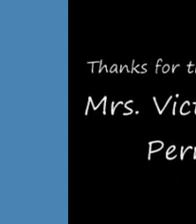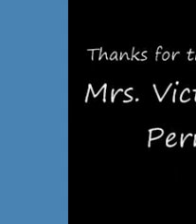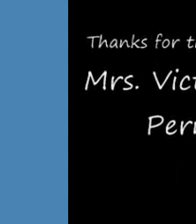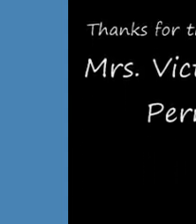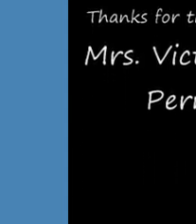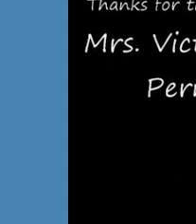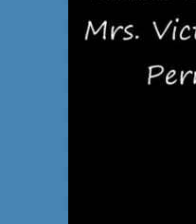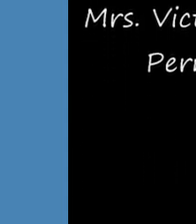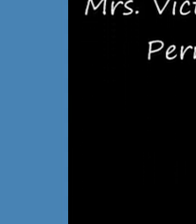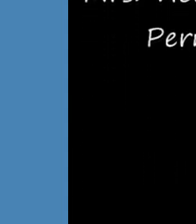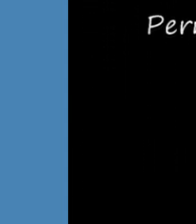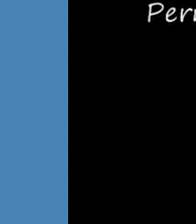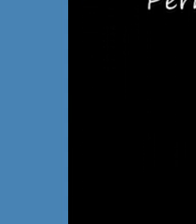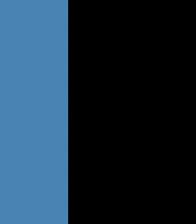that will live whiskey?